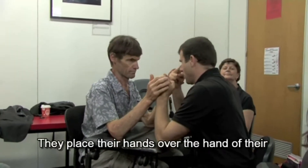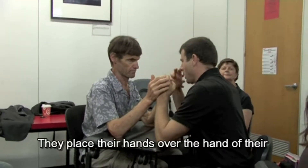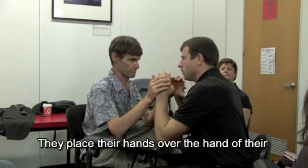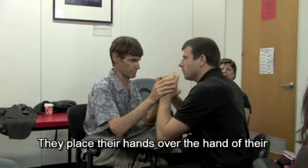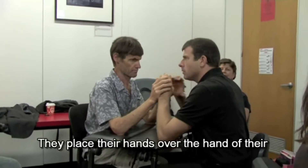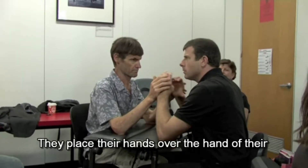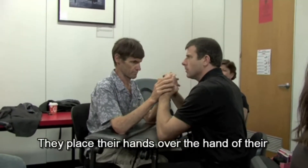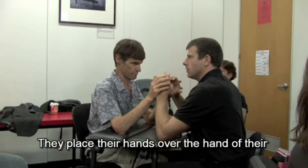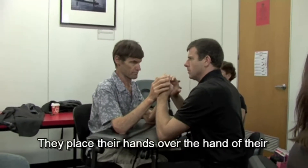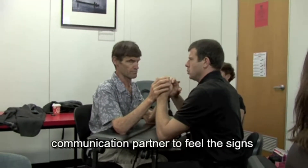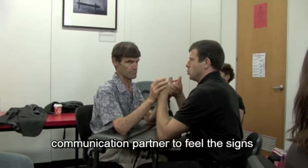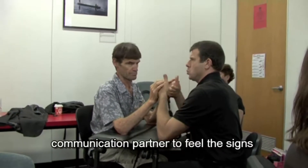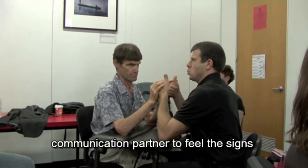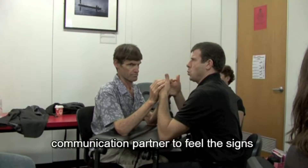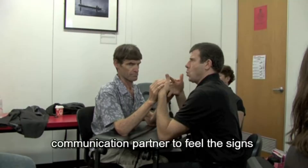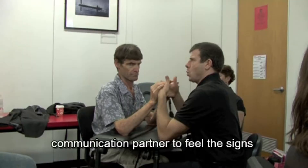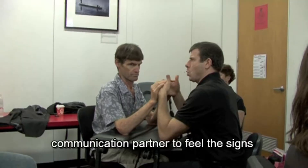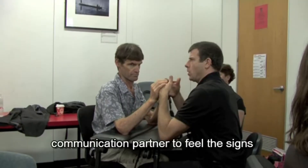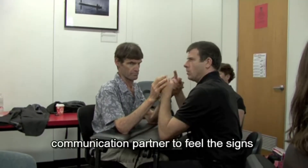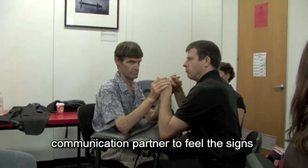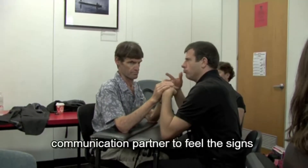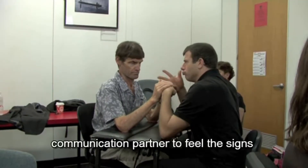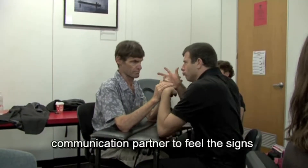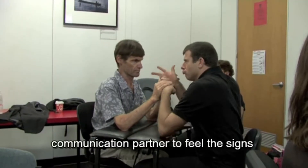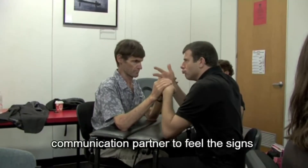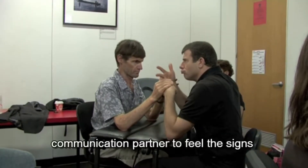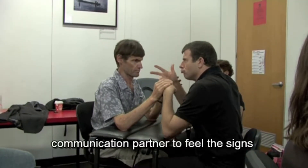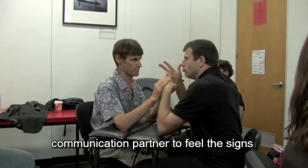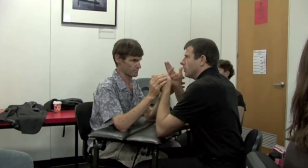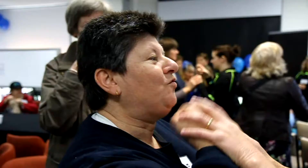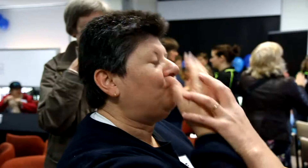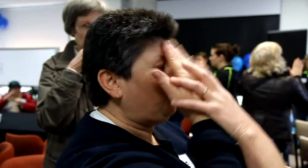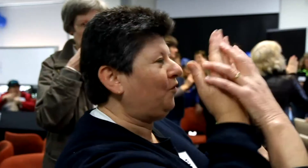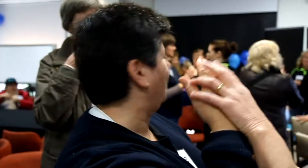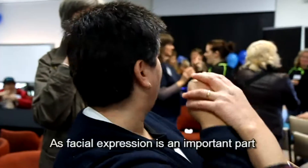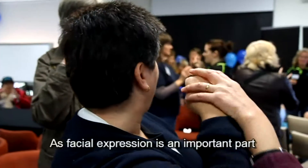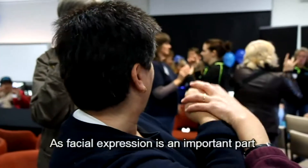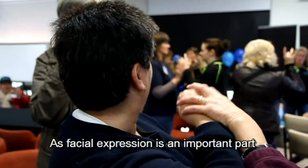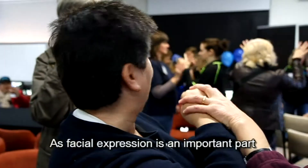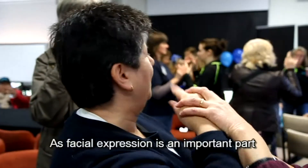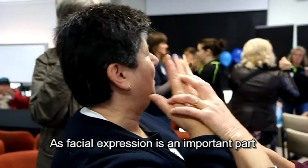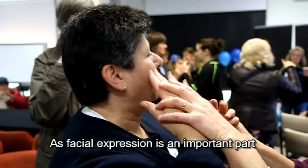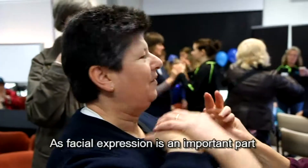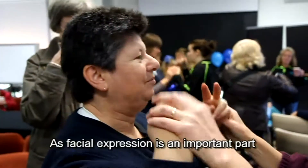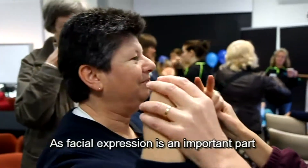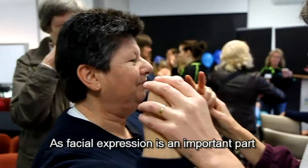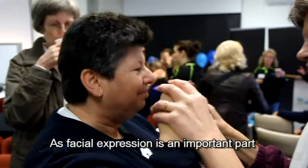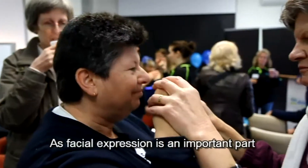hands over the hand of their communication partner to feel the signs. As facial expression is an important part